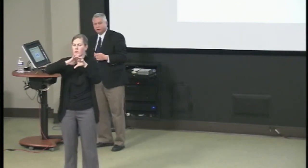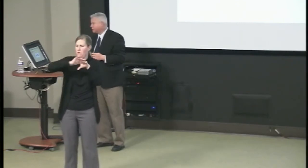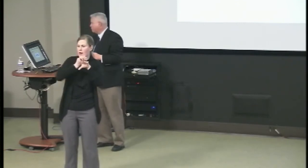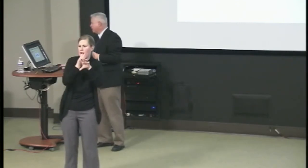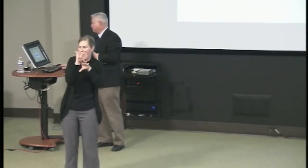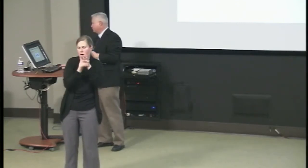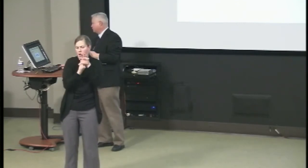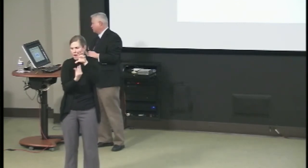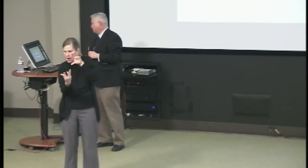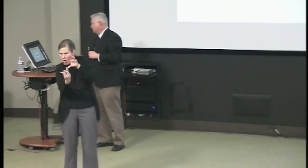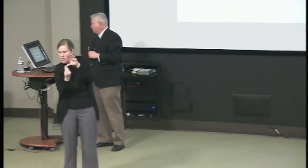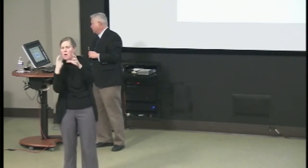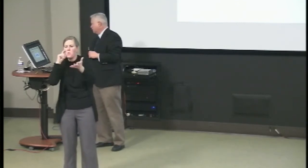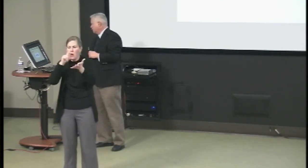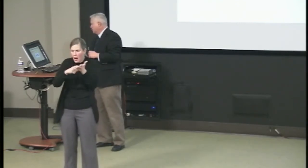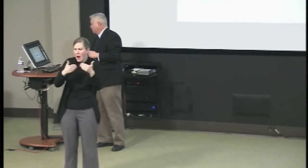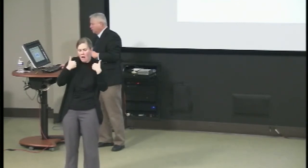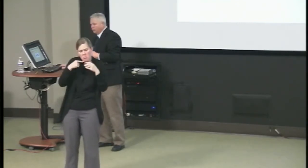is the focus of my research?